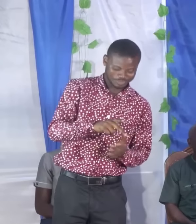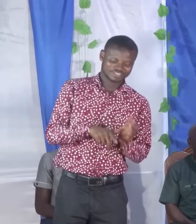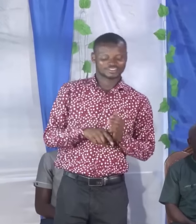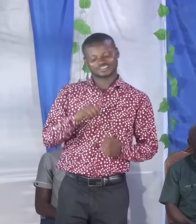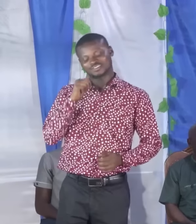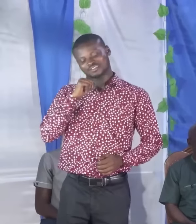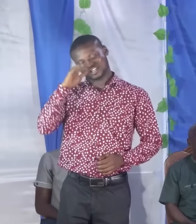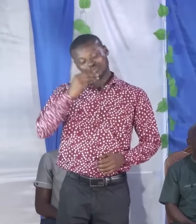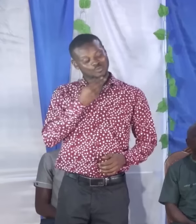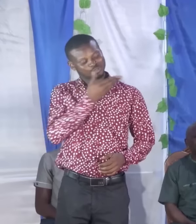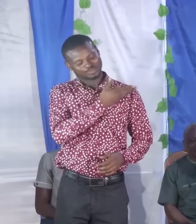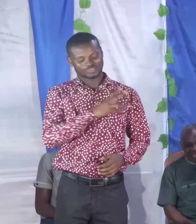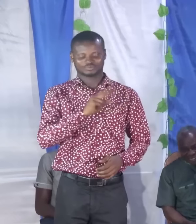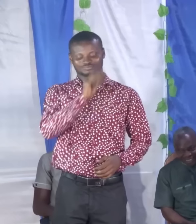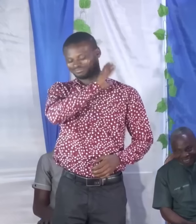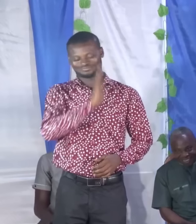wa ka abaje